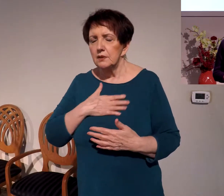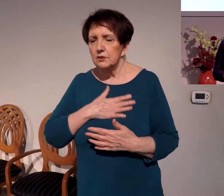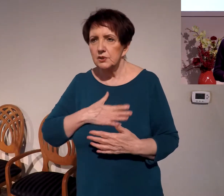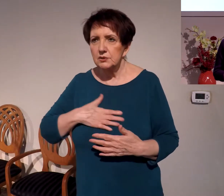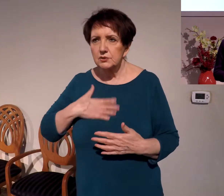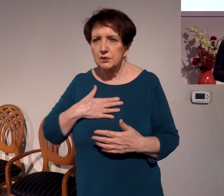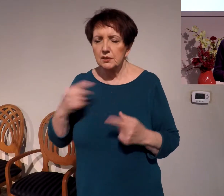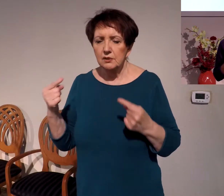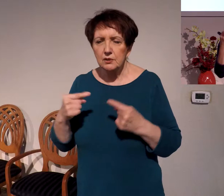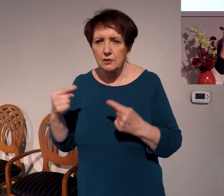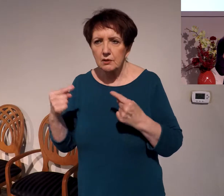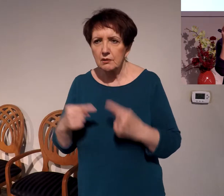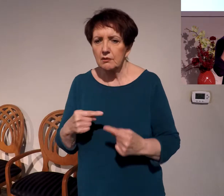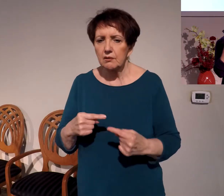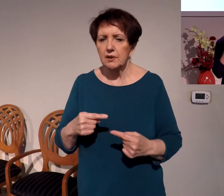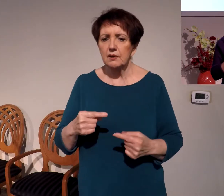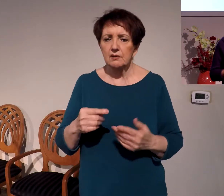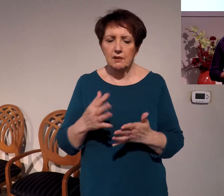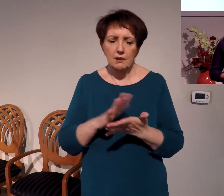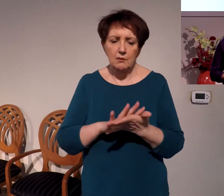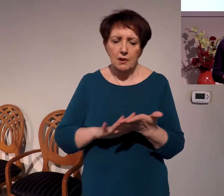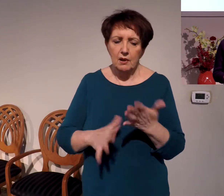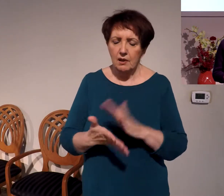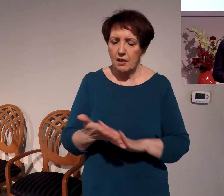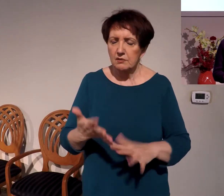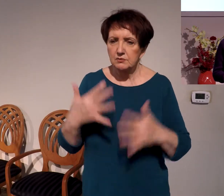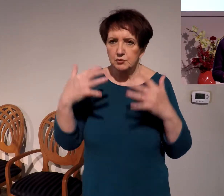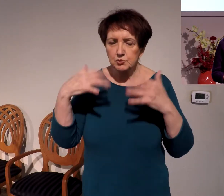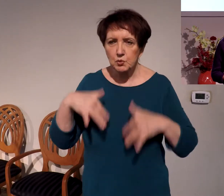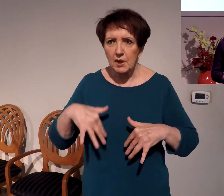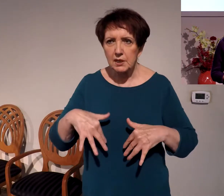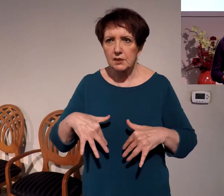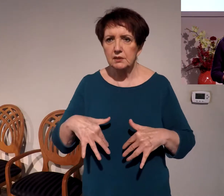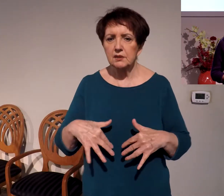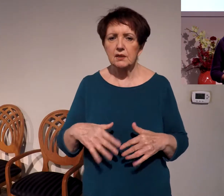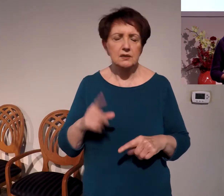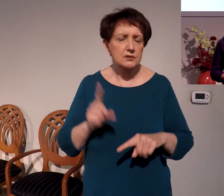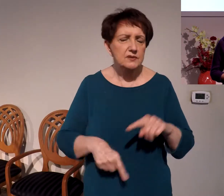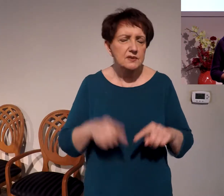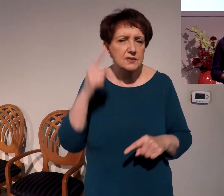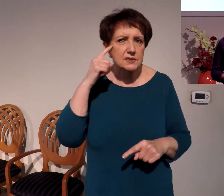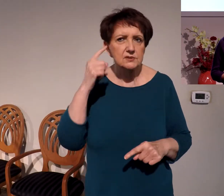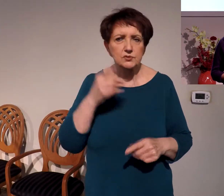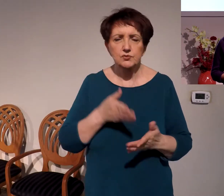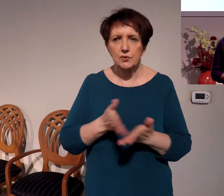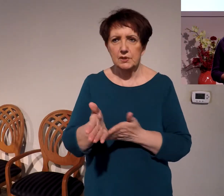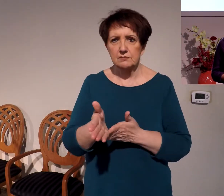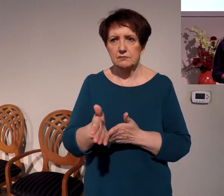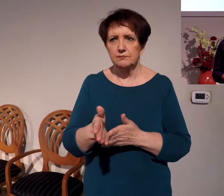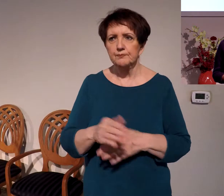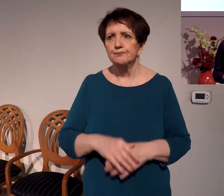palms sweating and the inability to think straight.